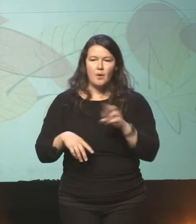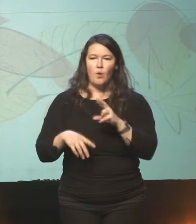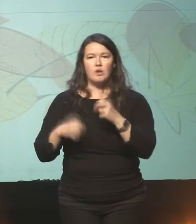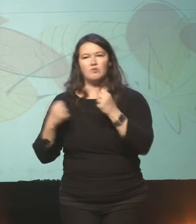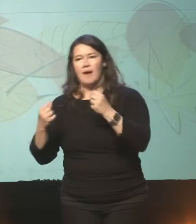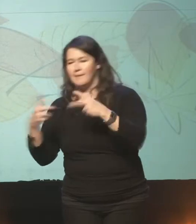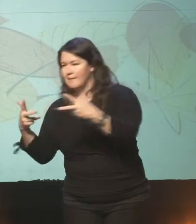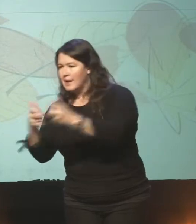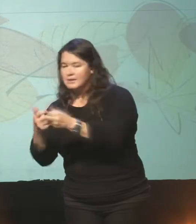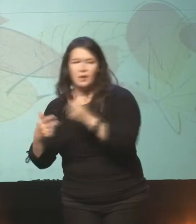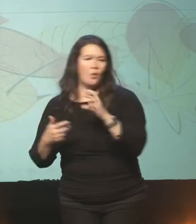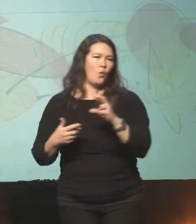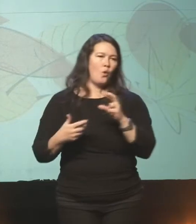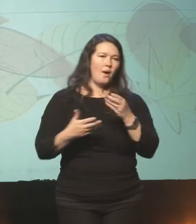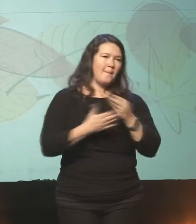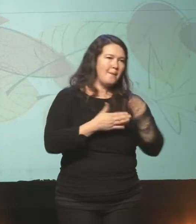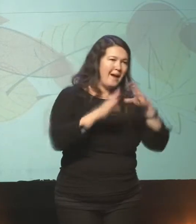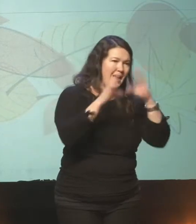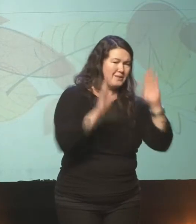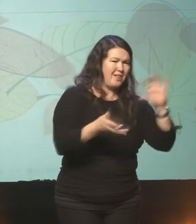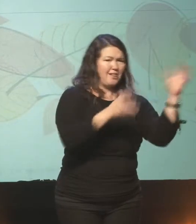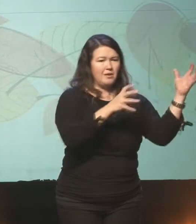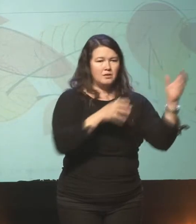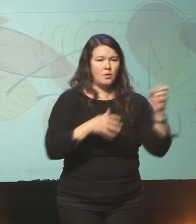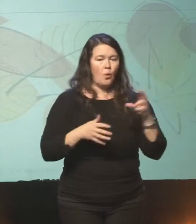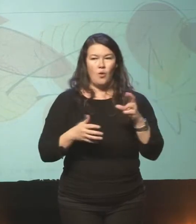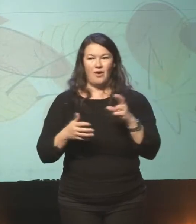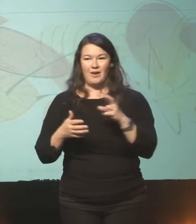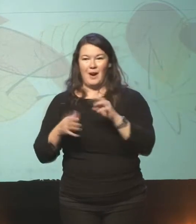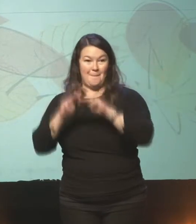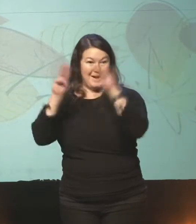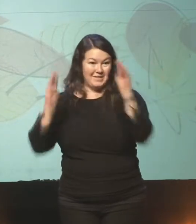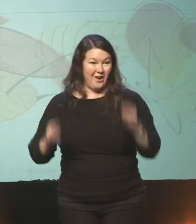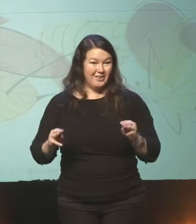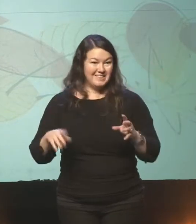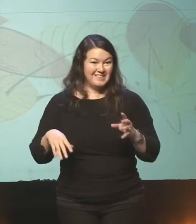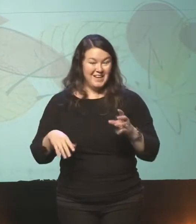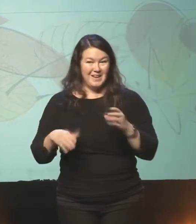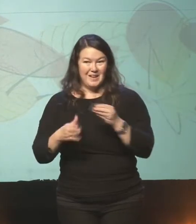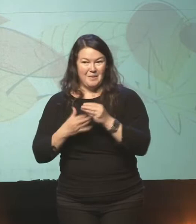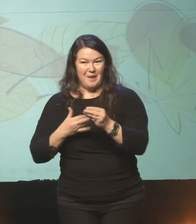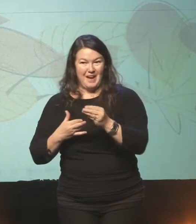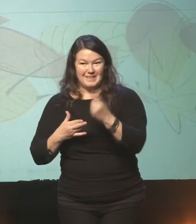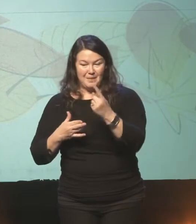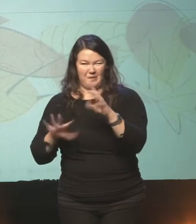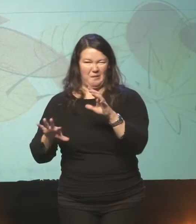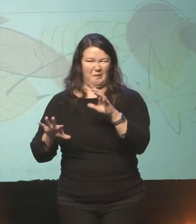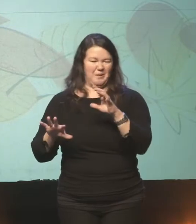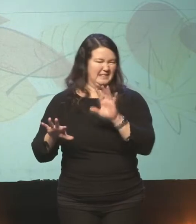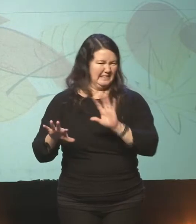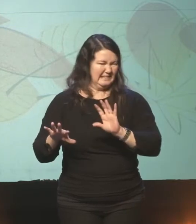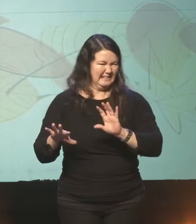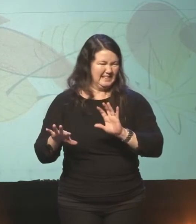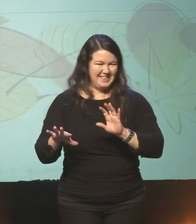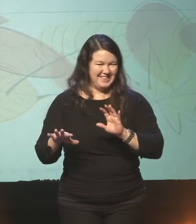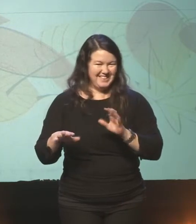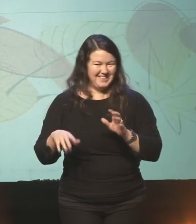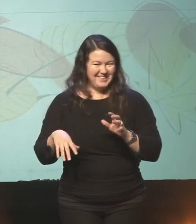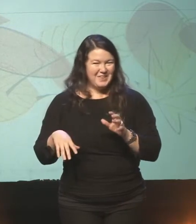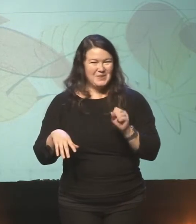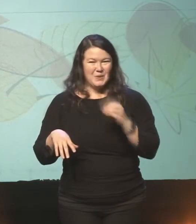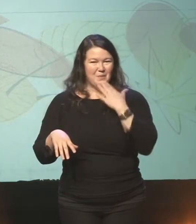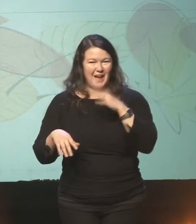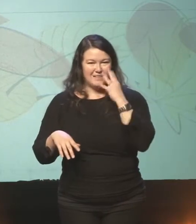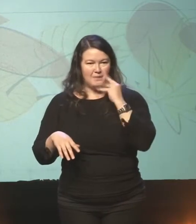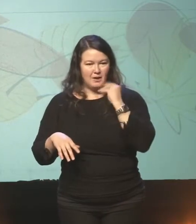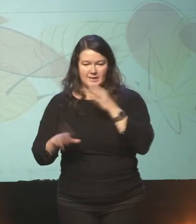experience buying a house. You had a bad experience at McDonald's. Am I right? Like, we've all been there, you know? And so what we do